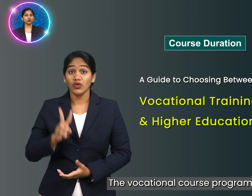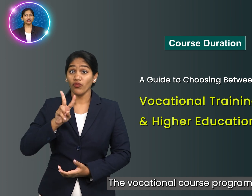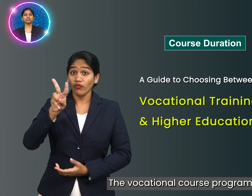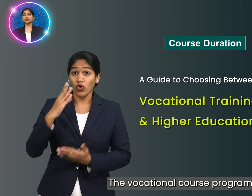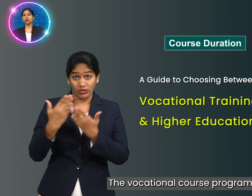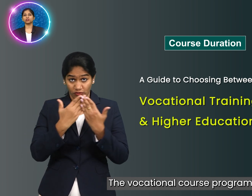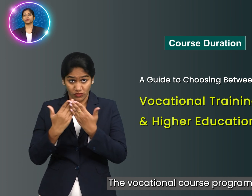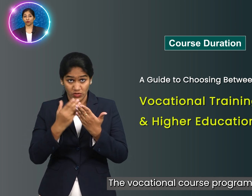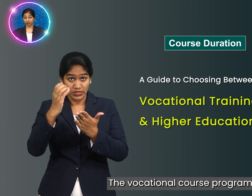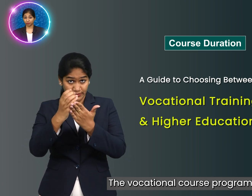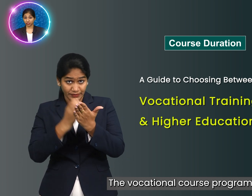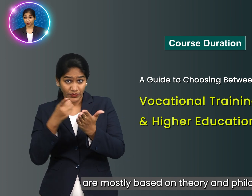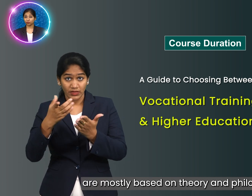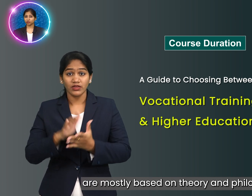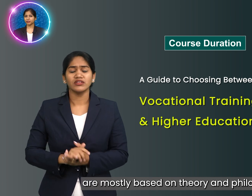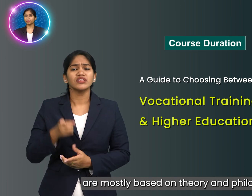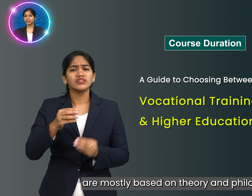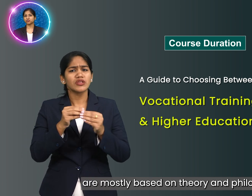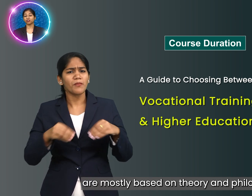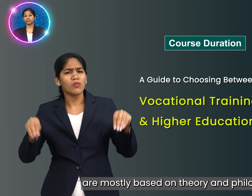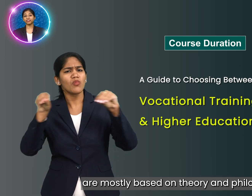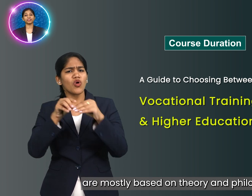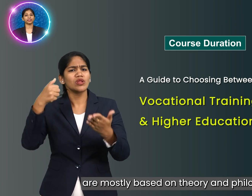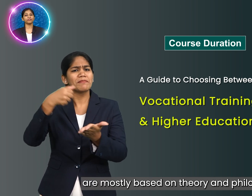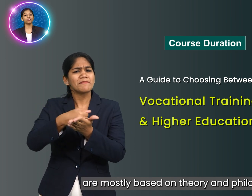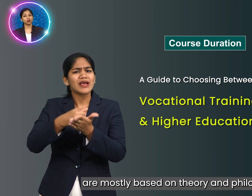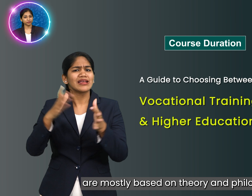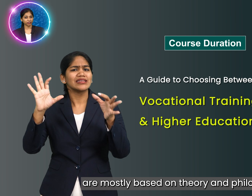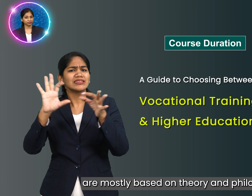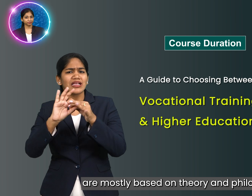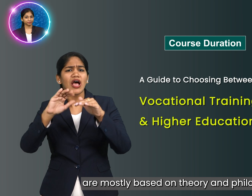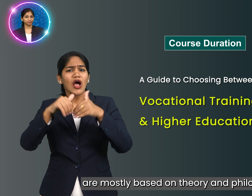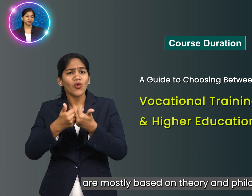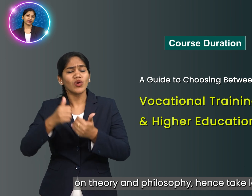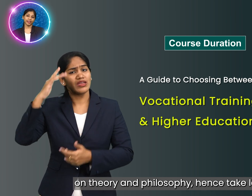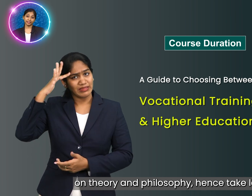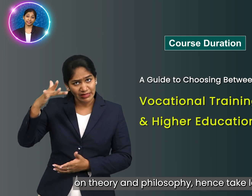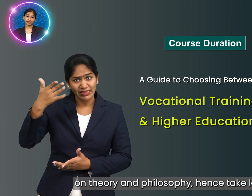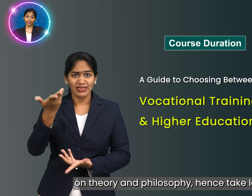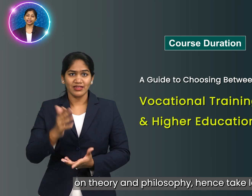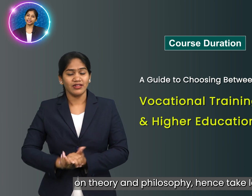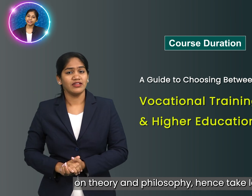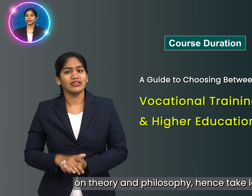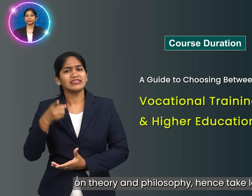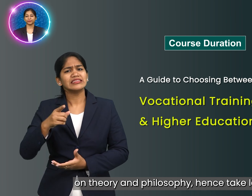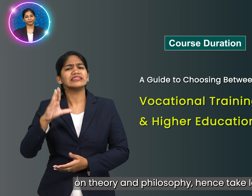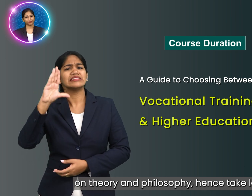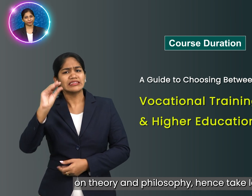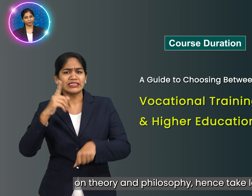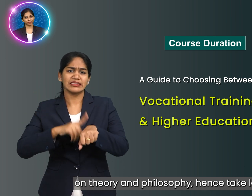The vocational course programs are mostly based on theory and philosophy, hence take less